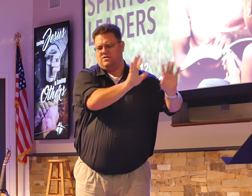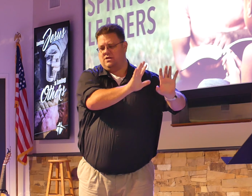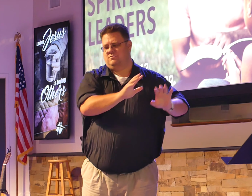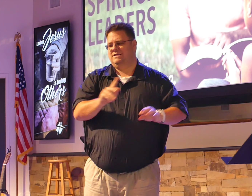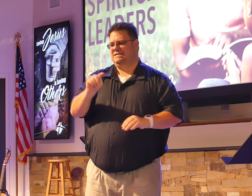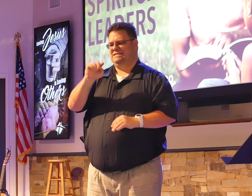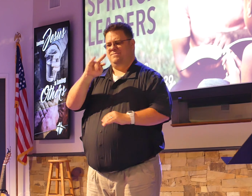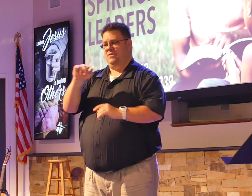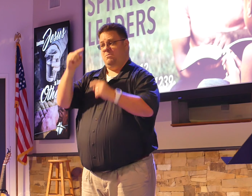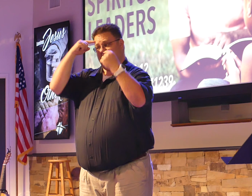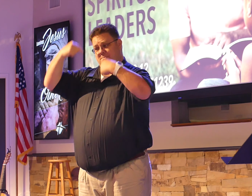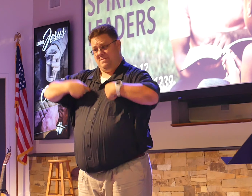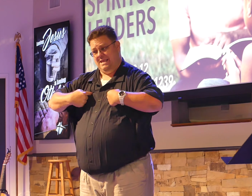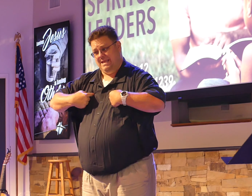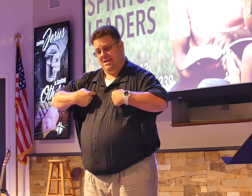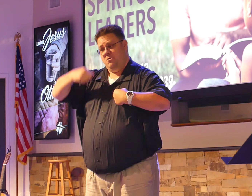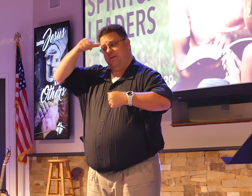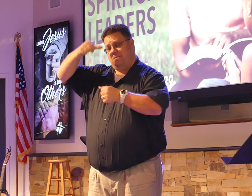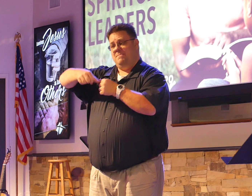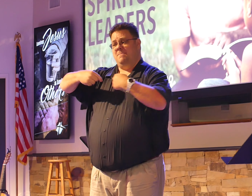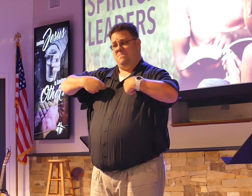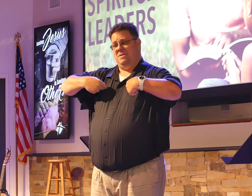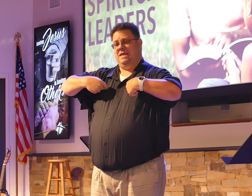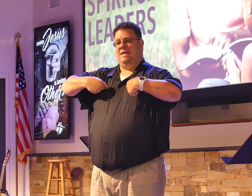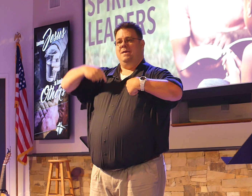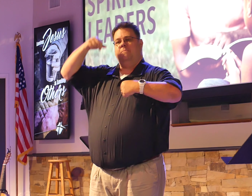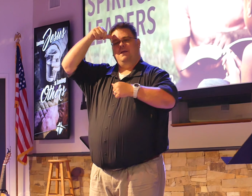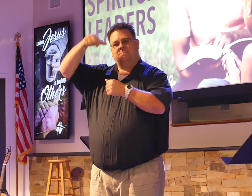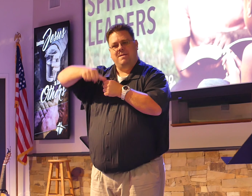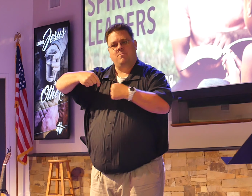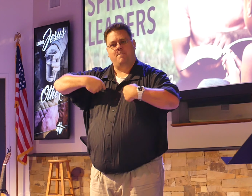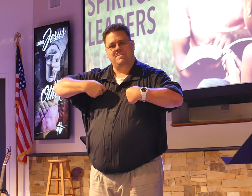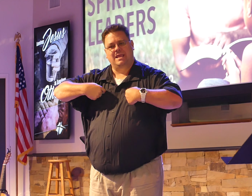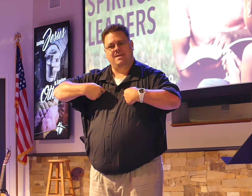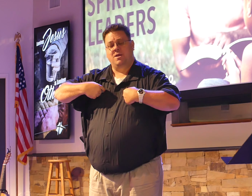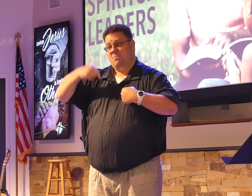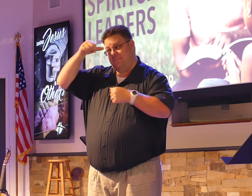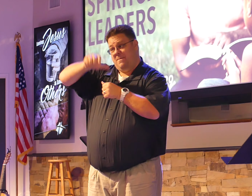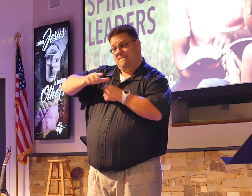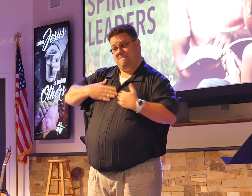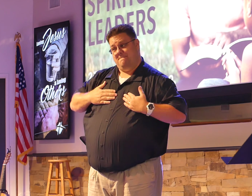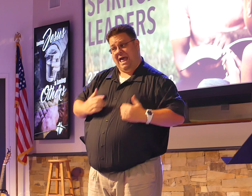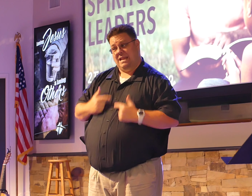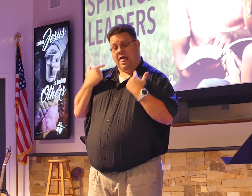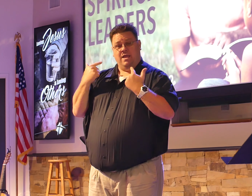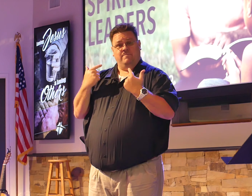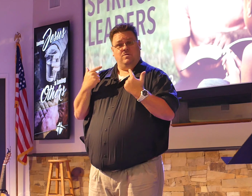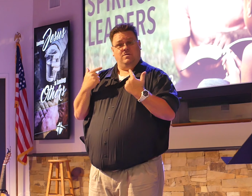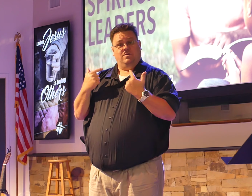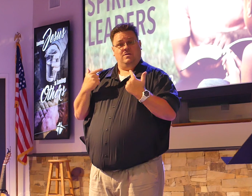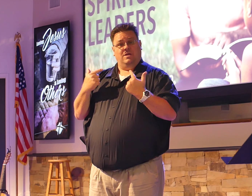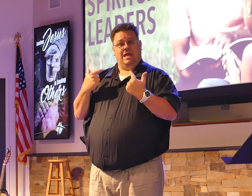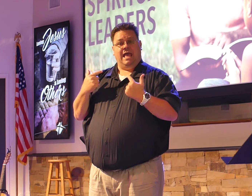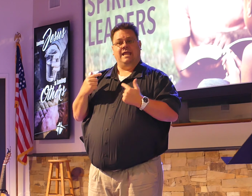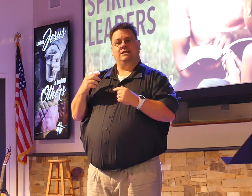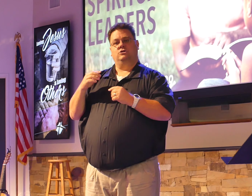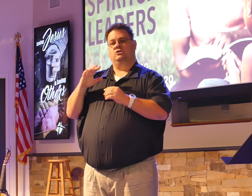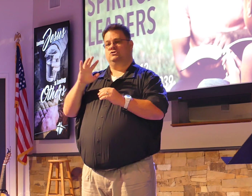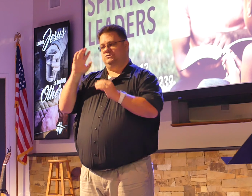to remember me. And he's going to say, Timothy, remember me. Remember my life. And he's going to talk about the leader